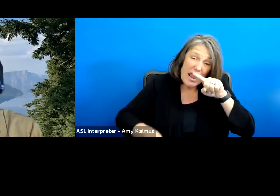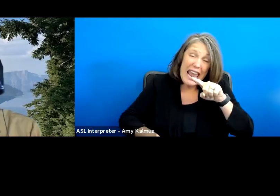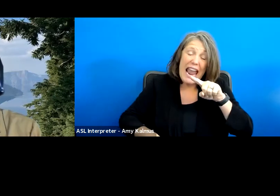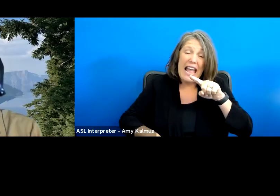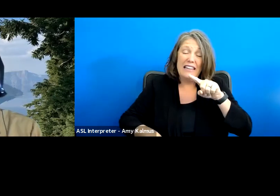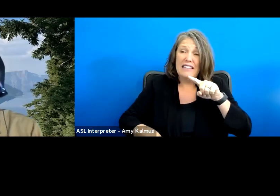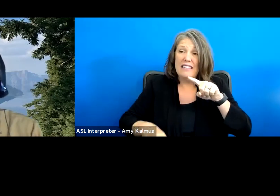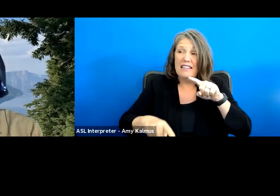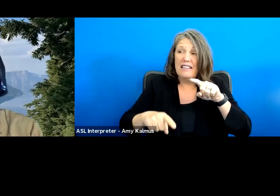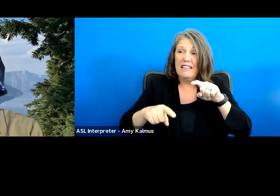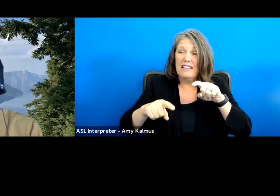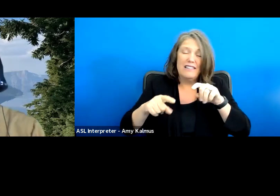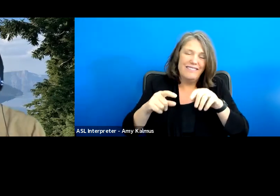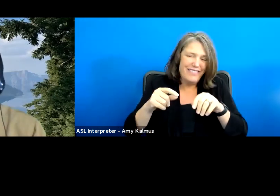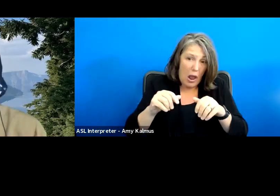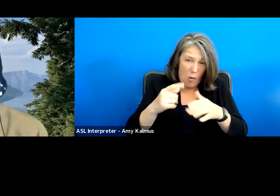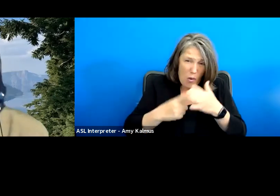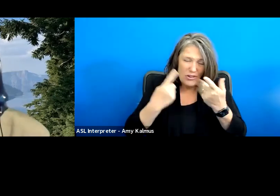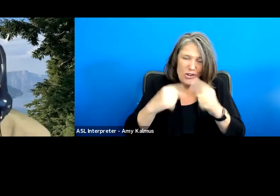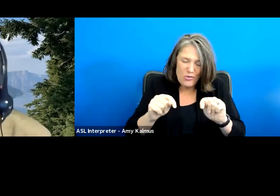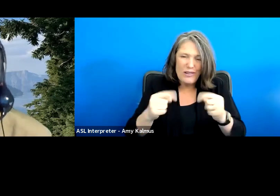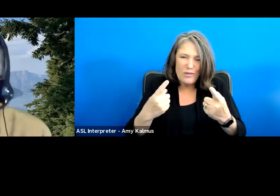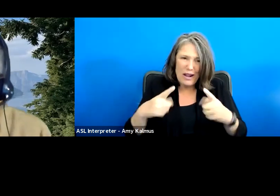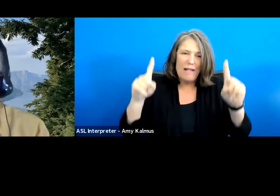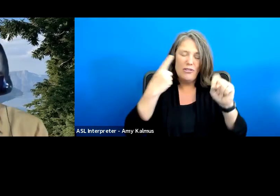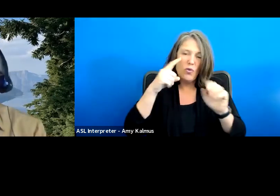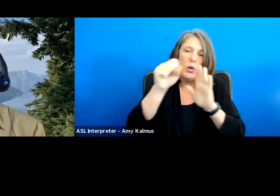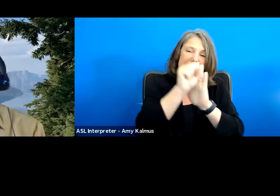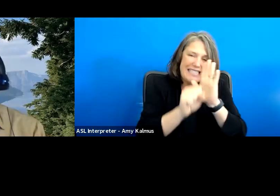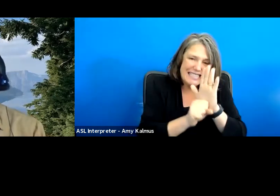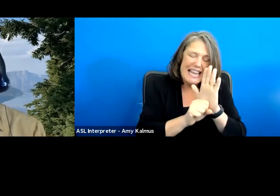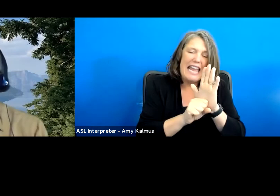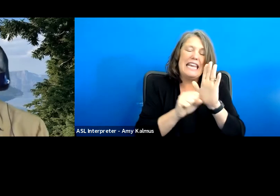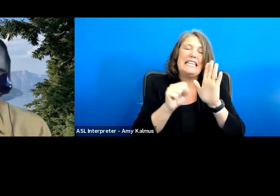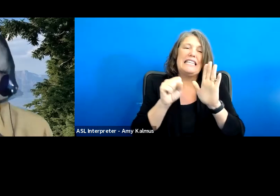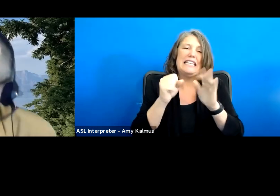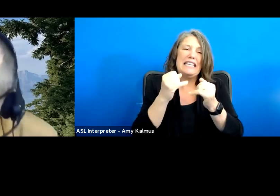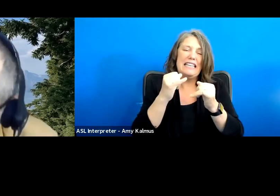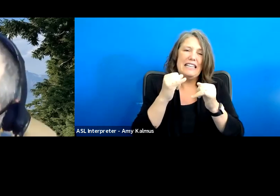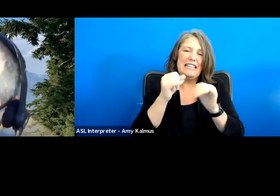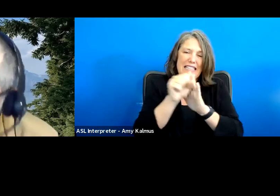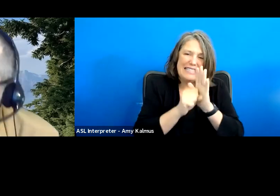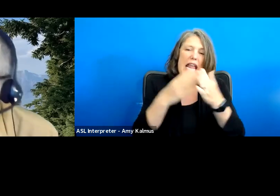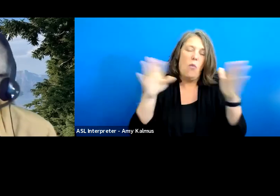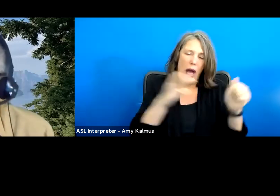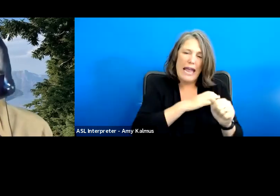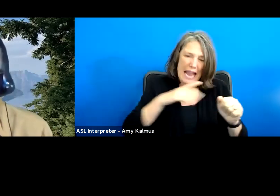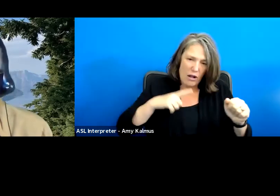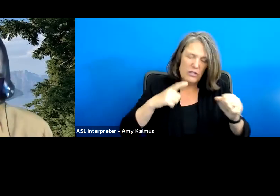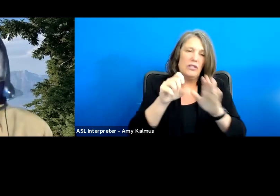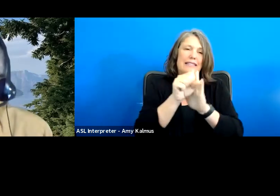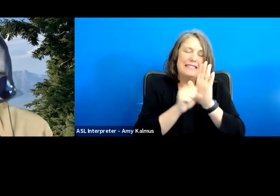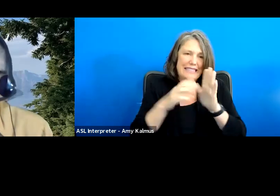what you're trying to accomplish with the state plan for independent living in a statewide council, it